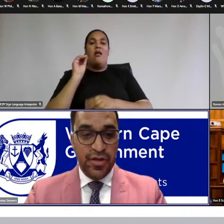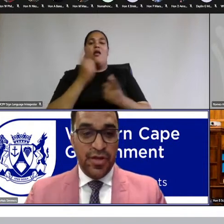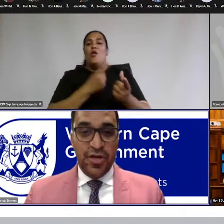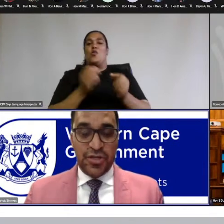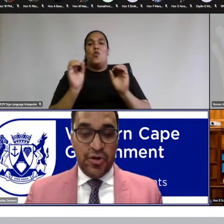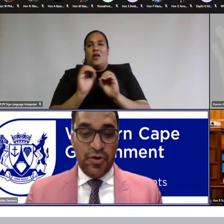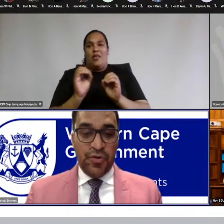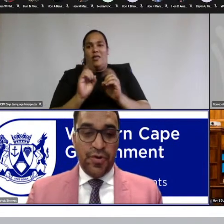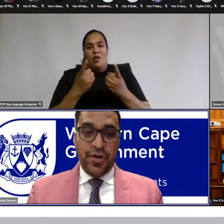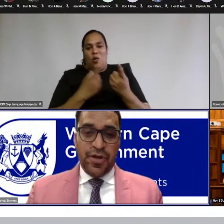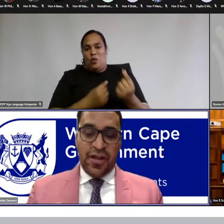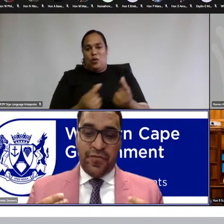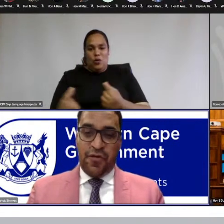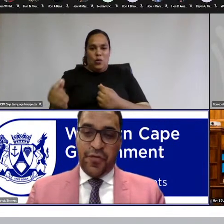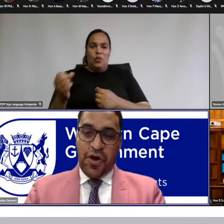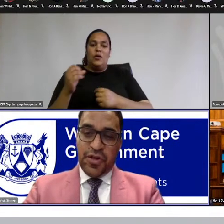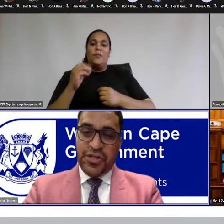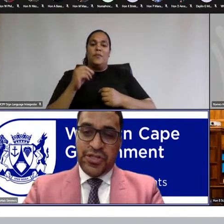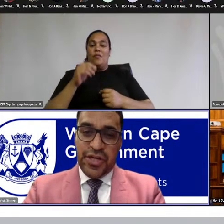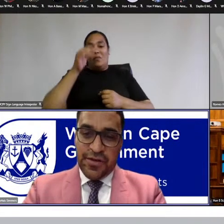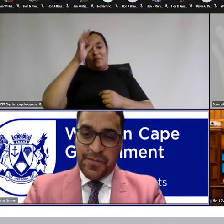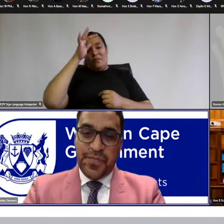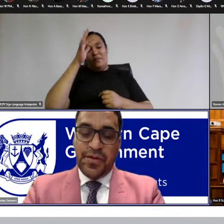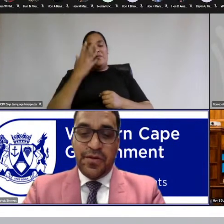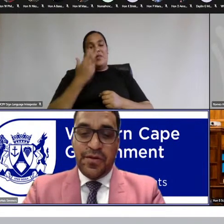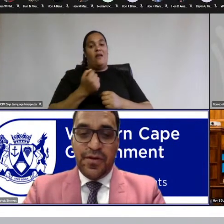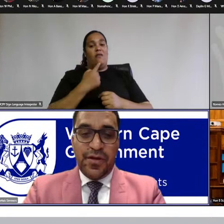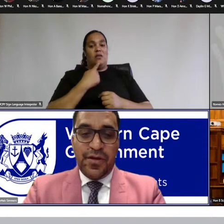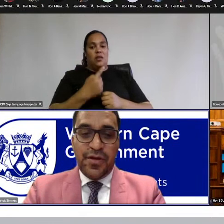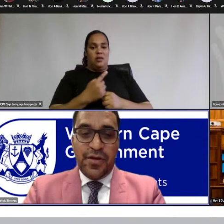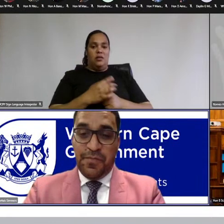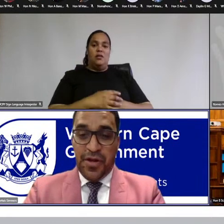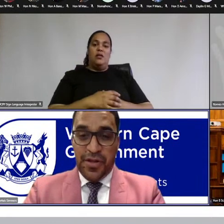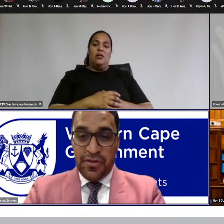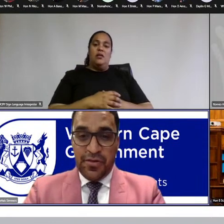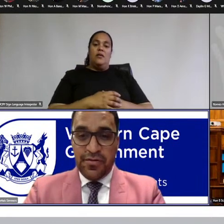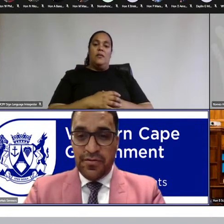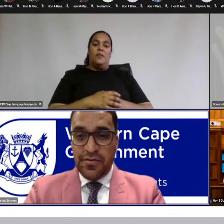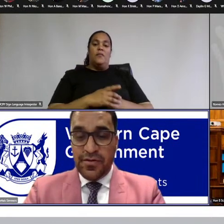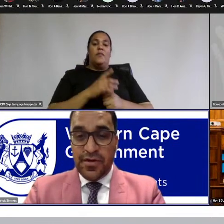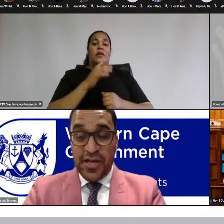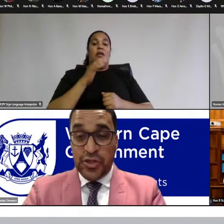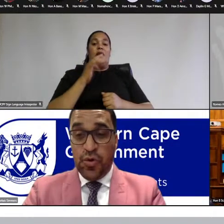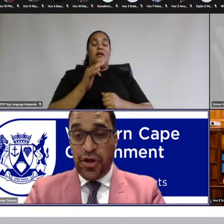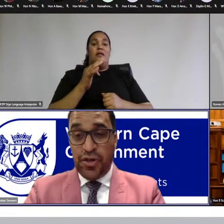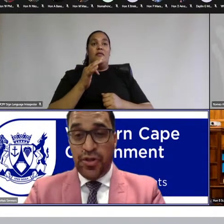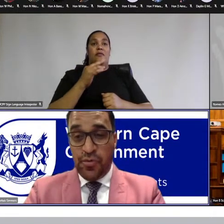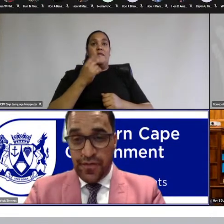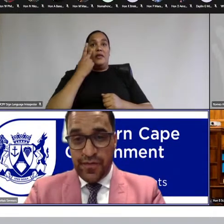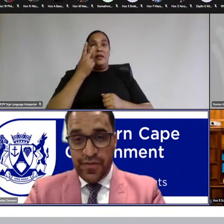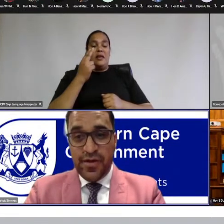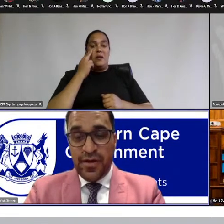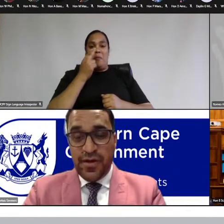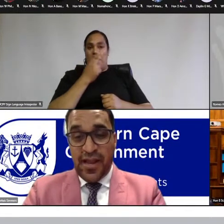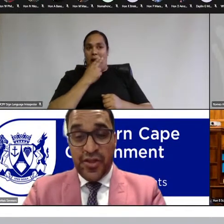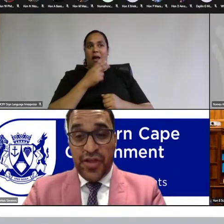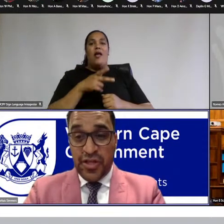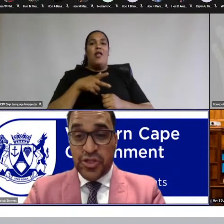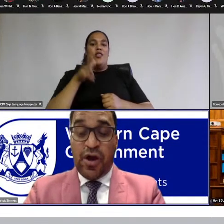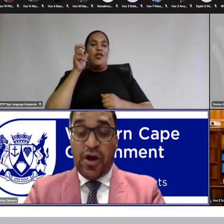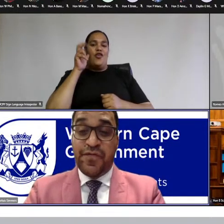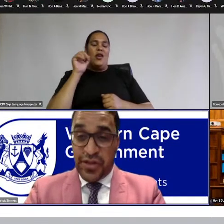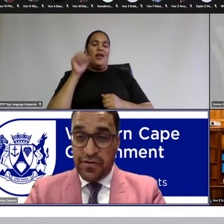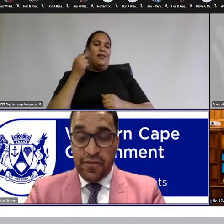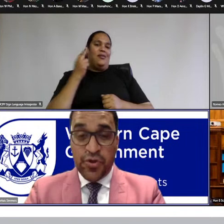moment. So in Afrikaans, there's a saying, "As you sien in the blind, and as you hoor in the doof." And I think